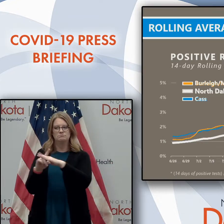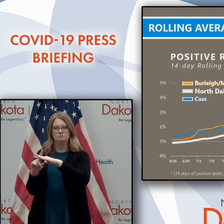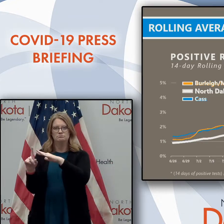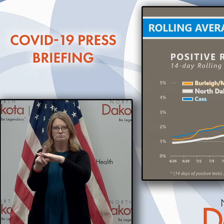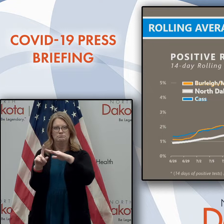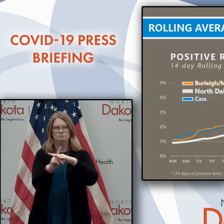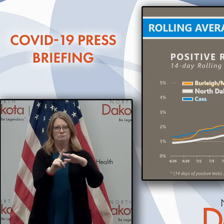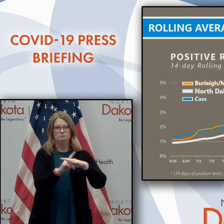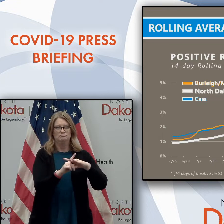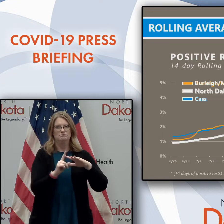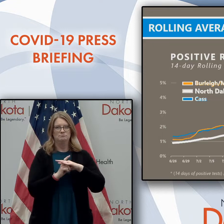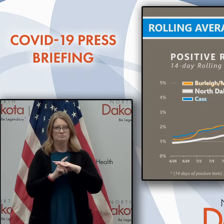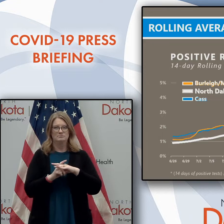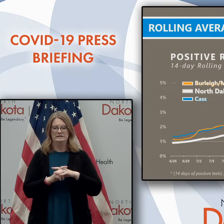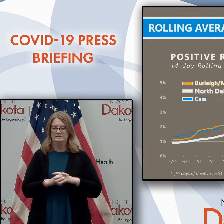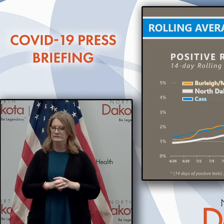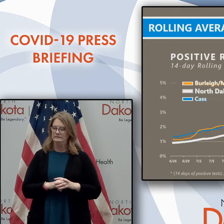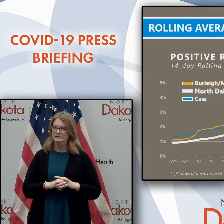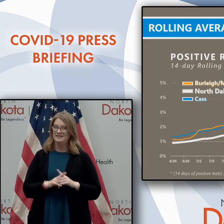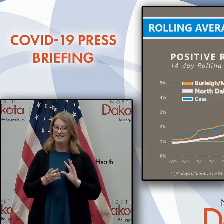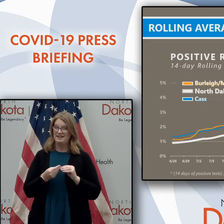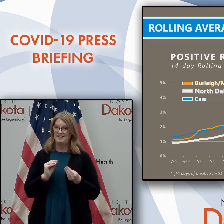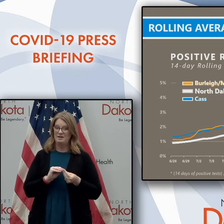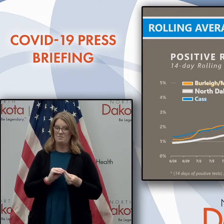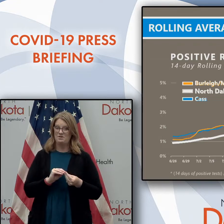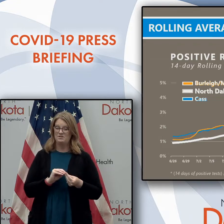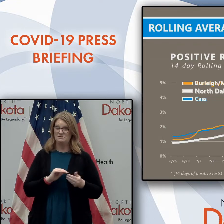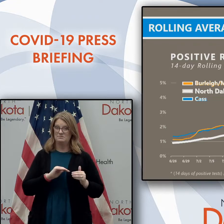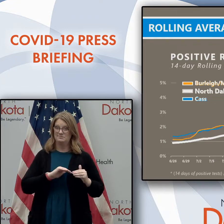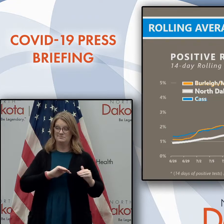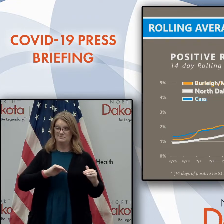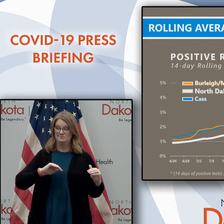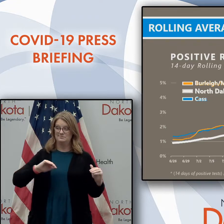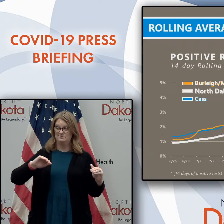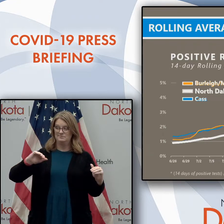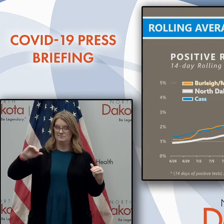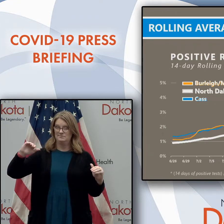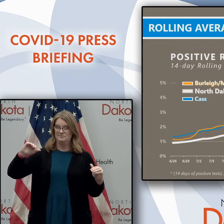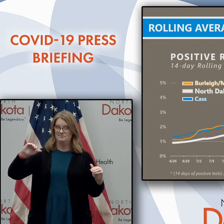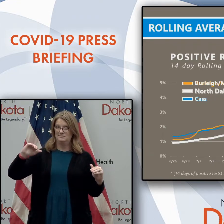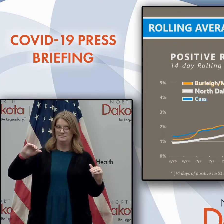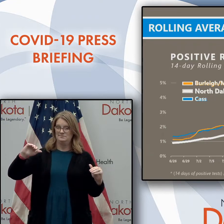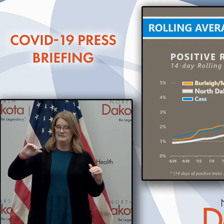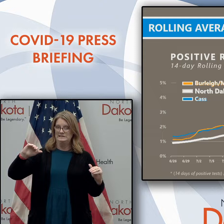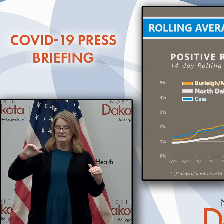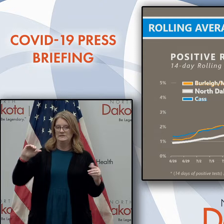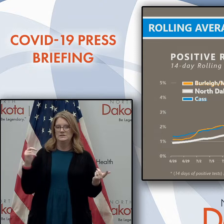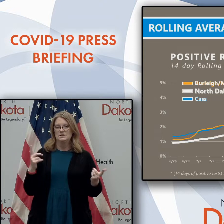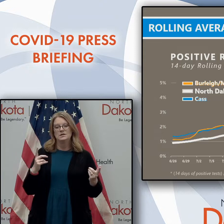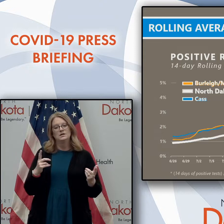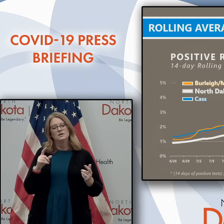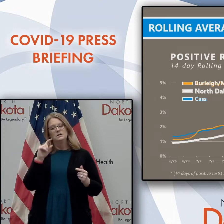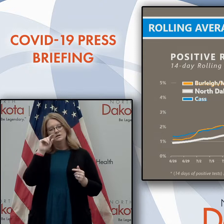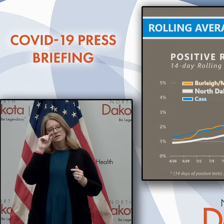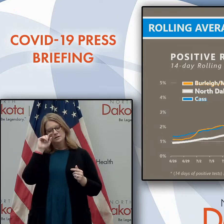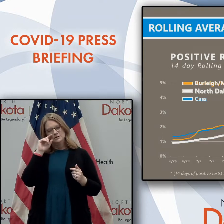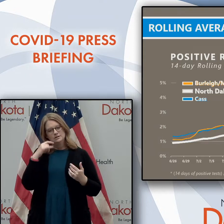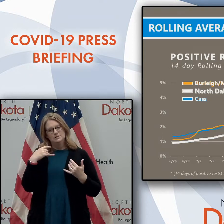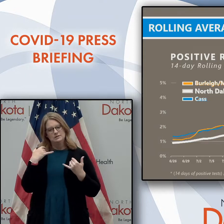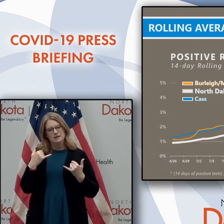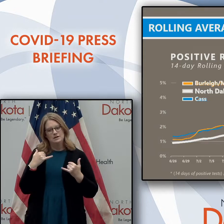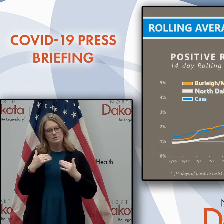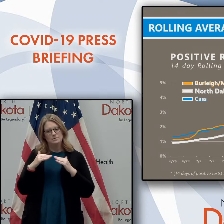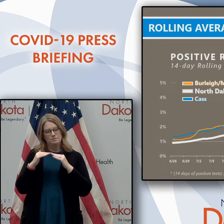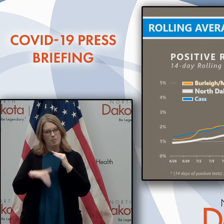not going in the right direction when we take a look at the overall positivity rate for North Dakota. But still, again, when we're at this number